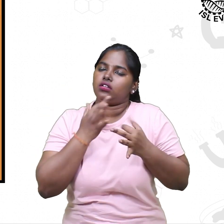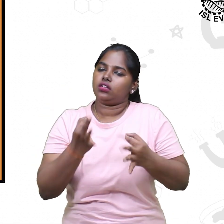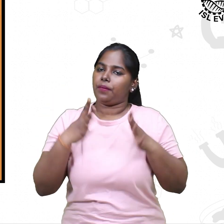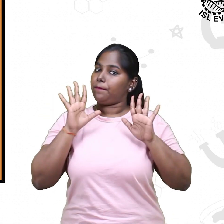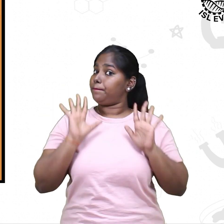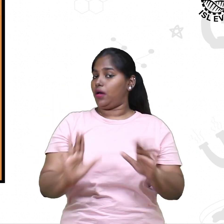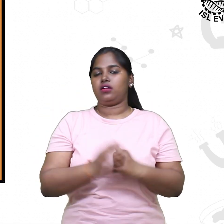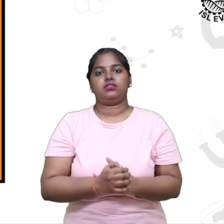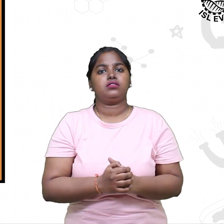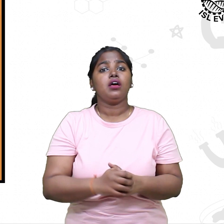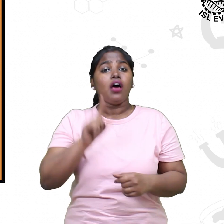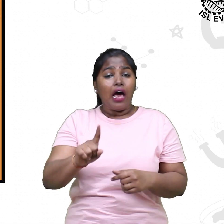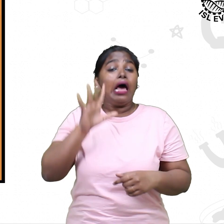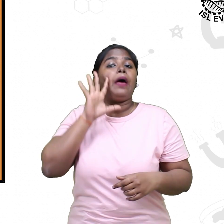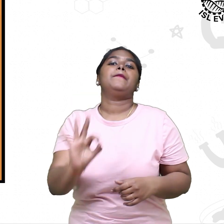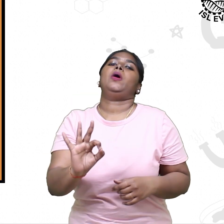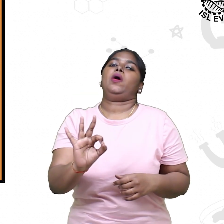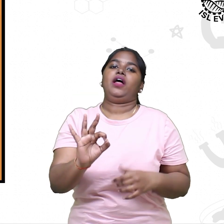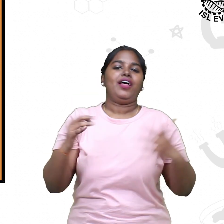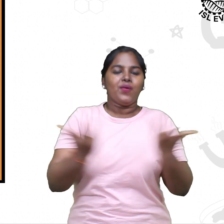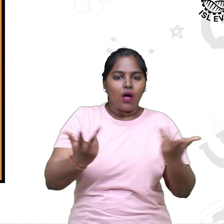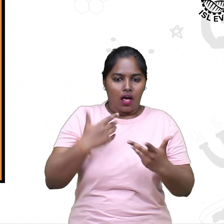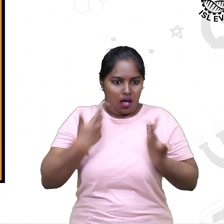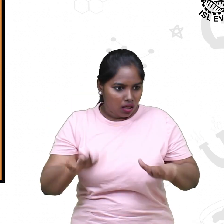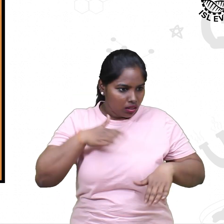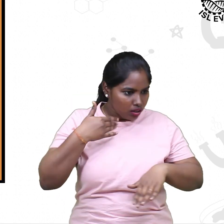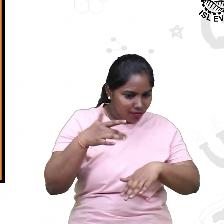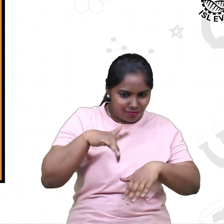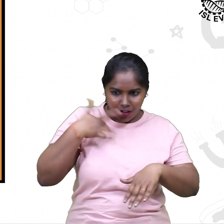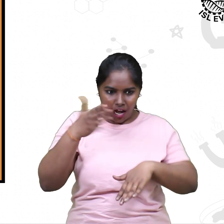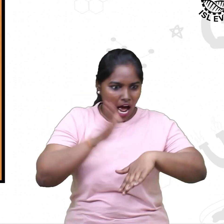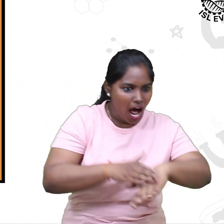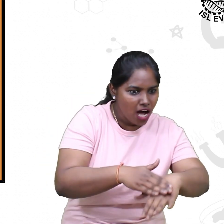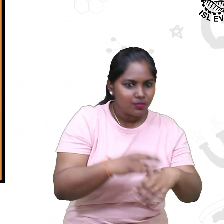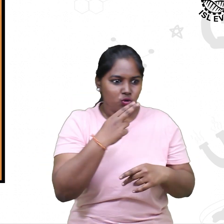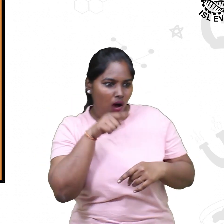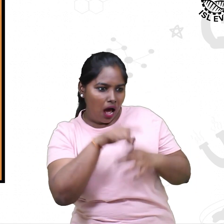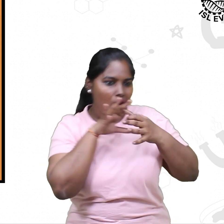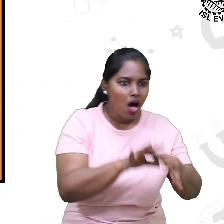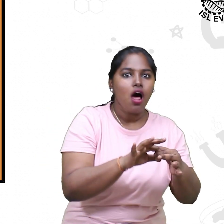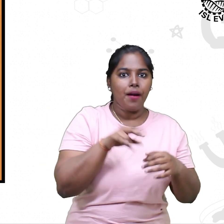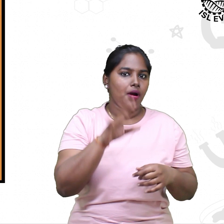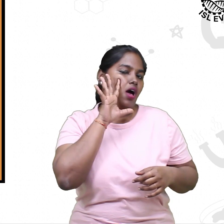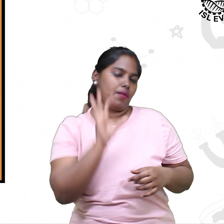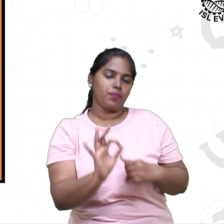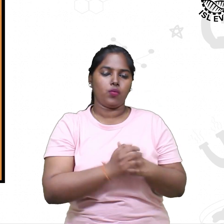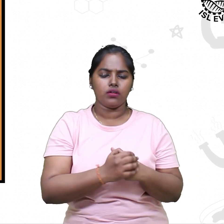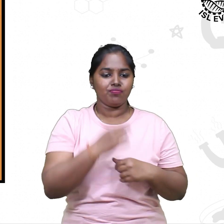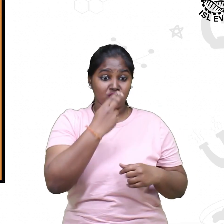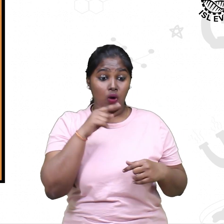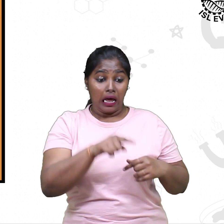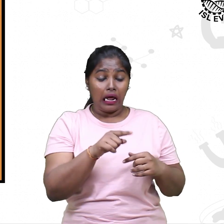more flavorful. So I think that's a very important part of building the experience around chocolate. Chocolate, and apparently